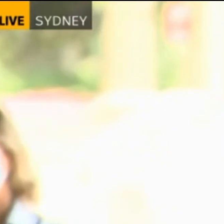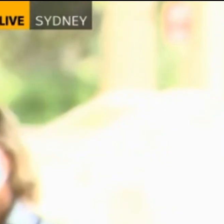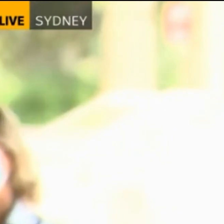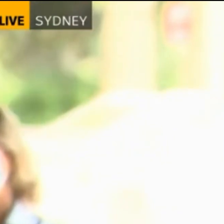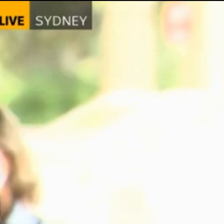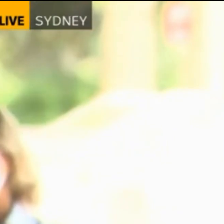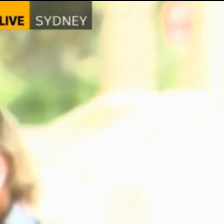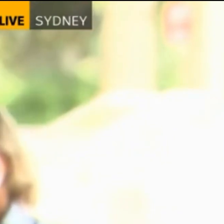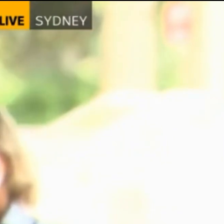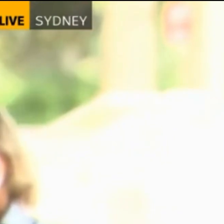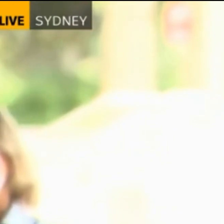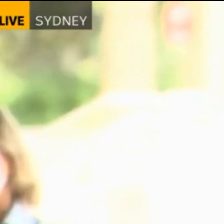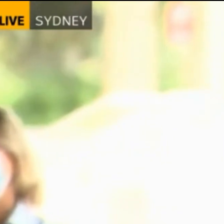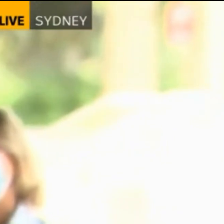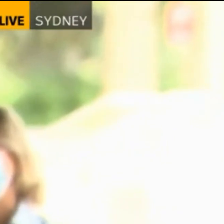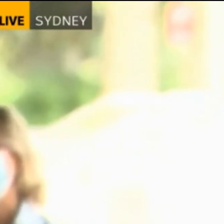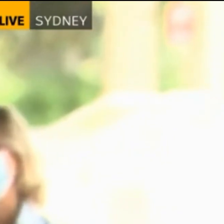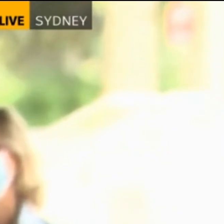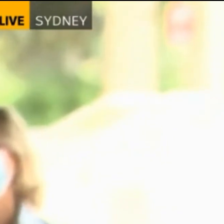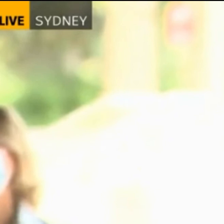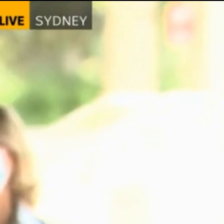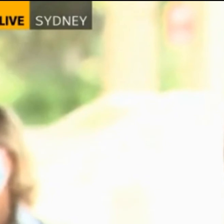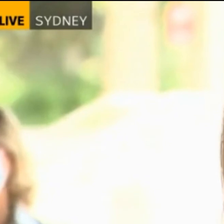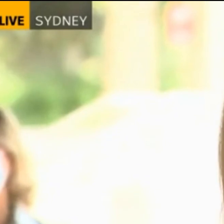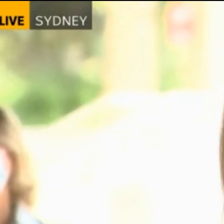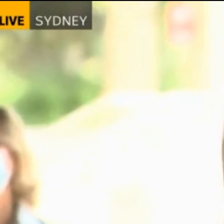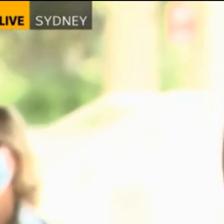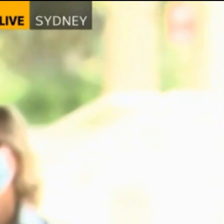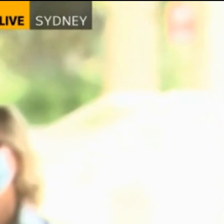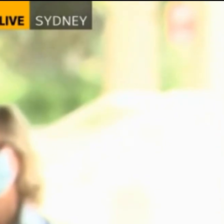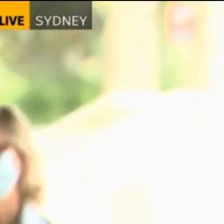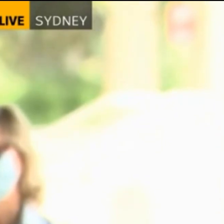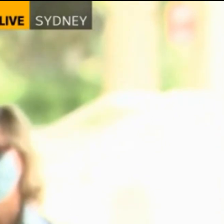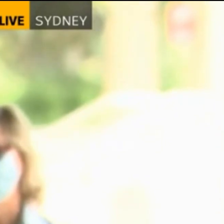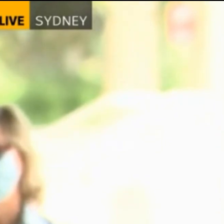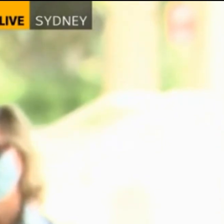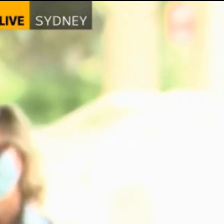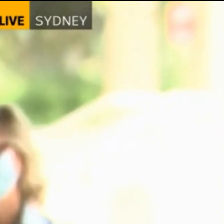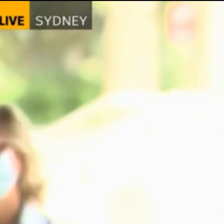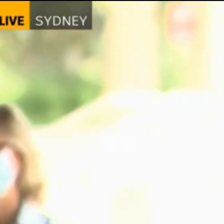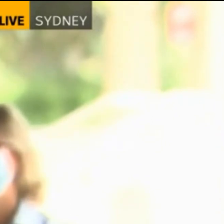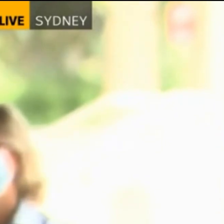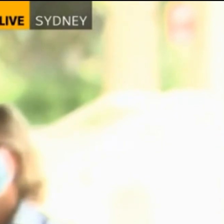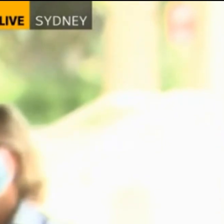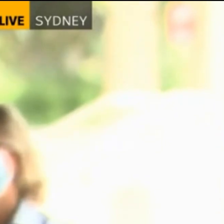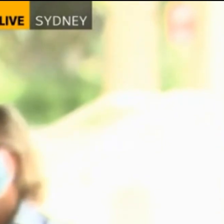allow chartered planes of tennis players to arrive for the Australian Open when there are so many Victorian residents still stranded